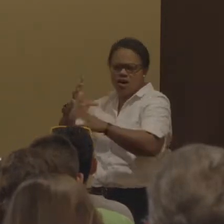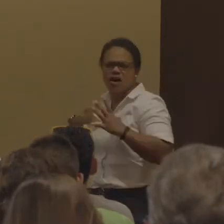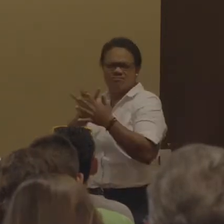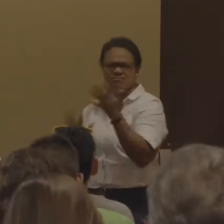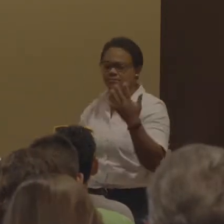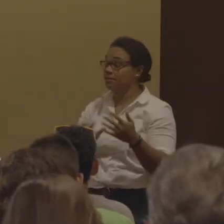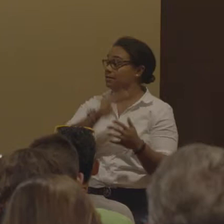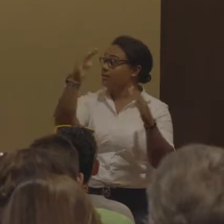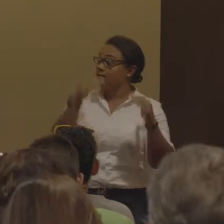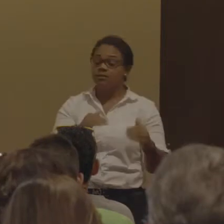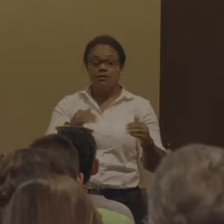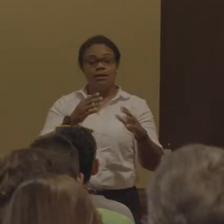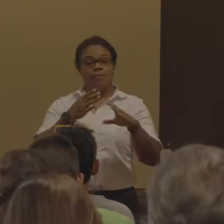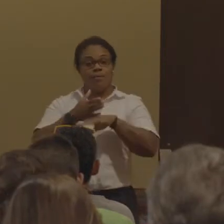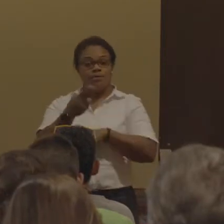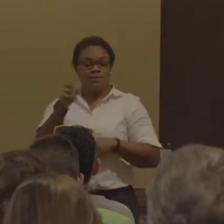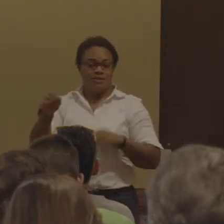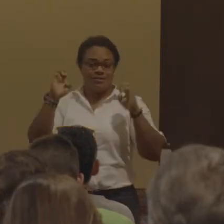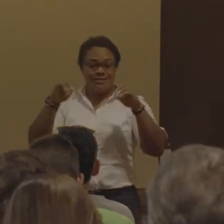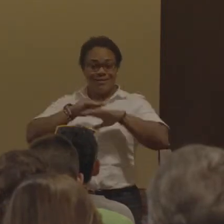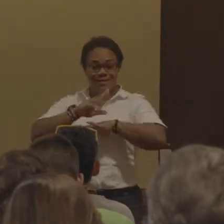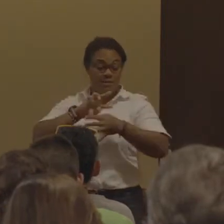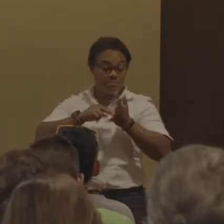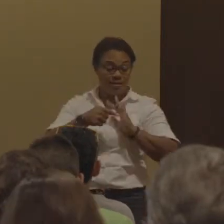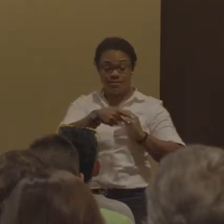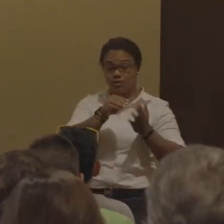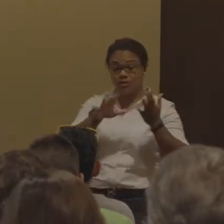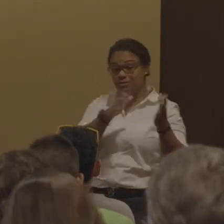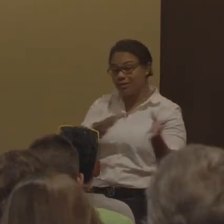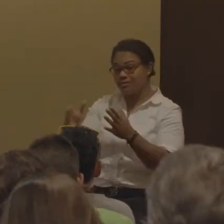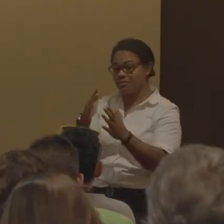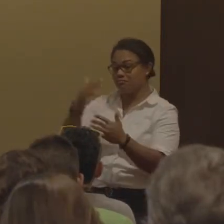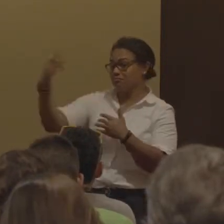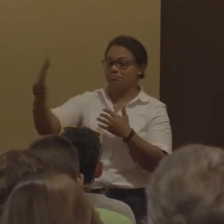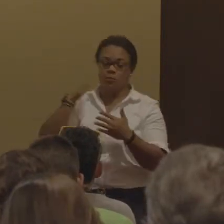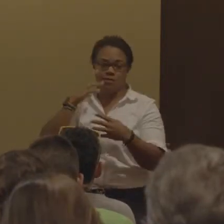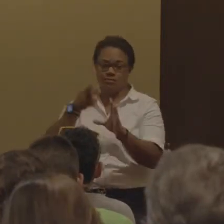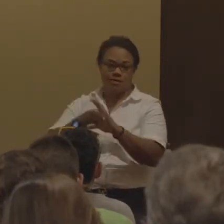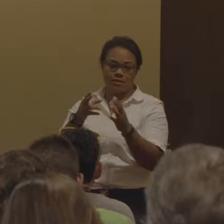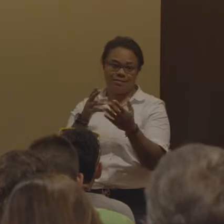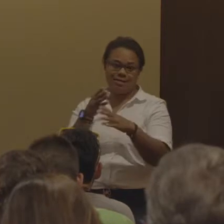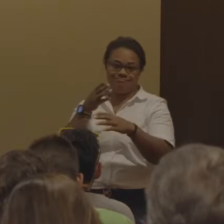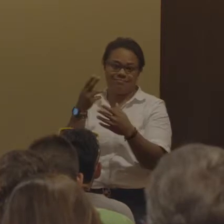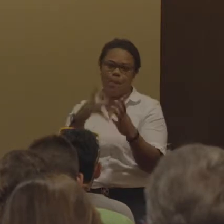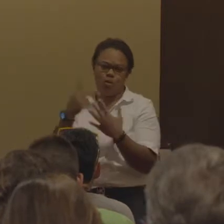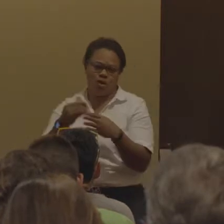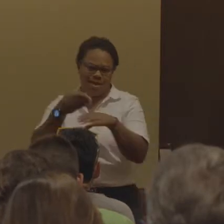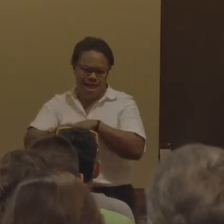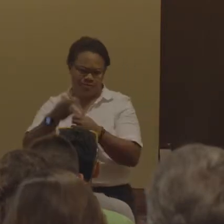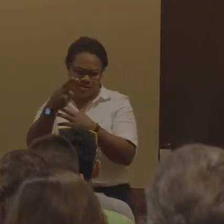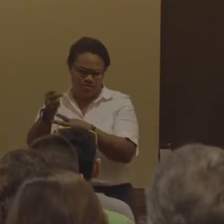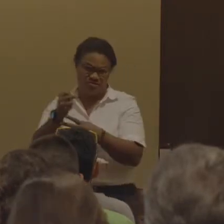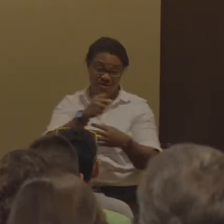Post-secondary education counseling, that's those students that are going to go on to a post-secondary program. Not necessarily, it doesn't mean it has to be a 4-year college